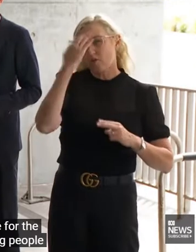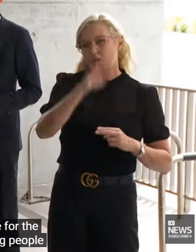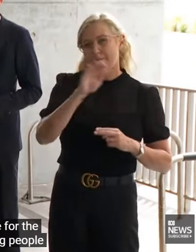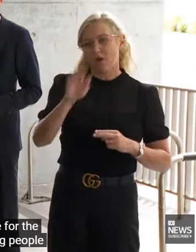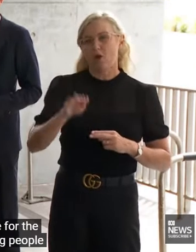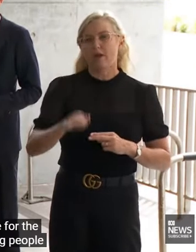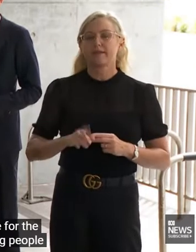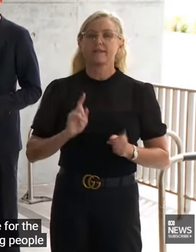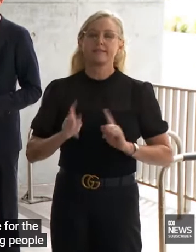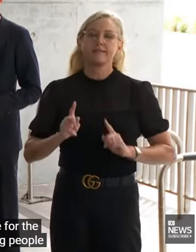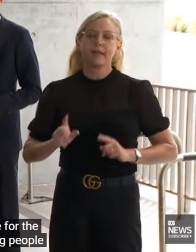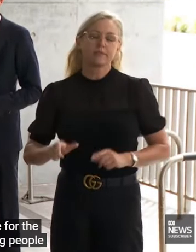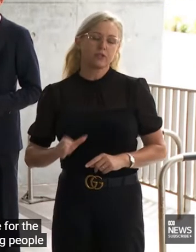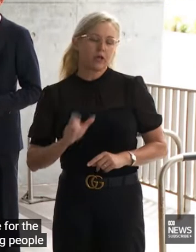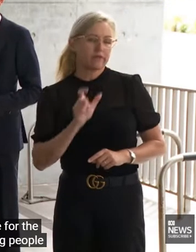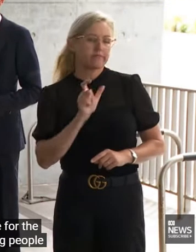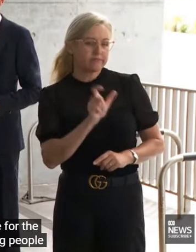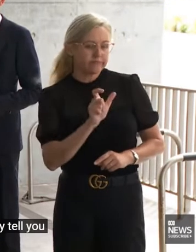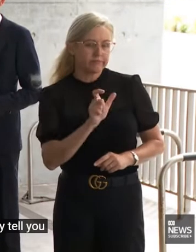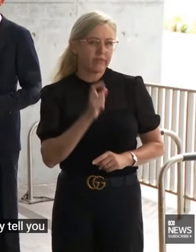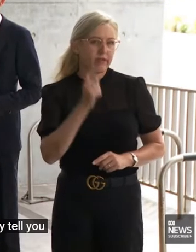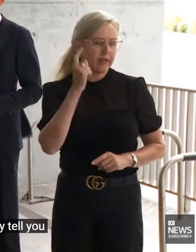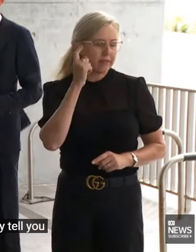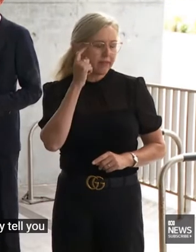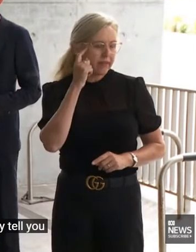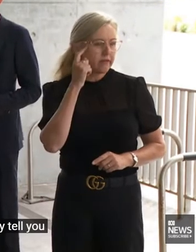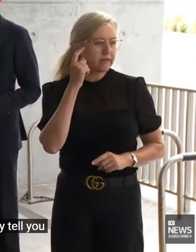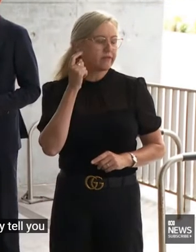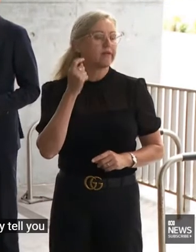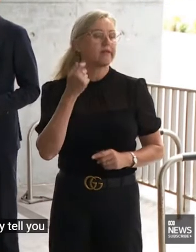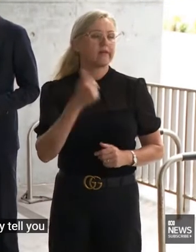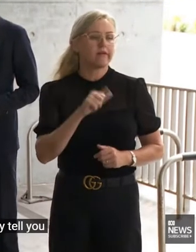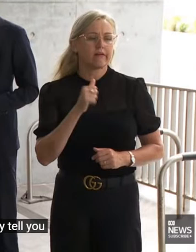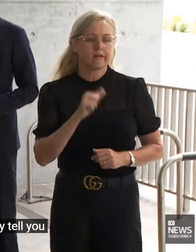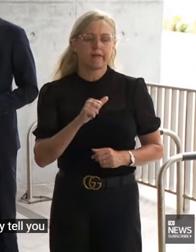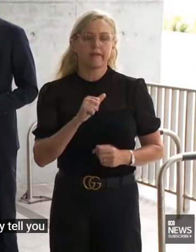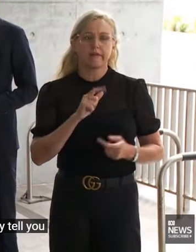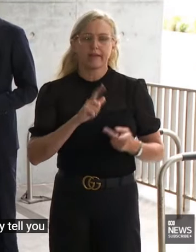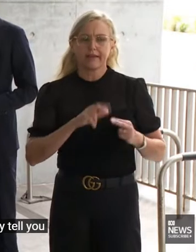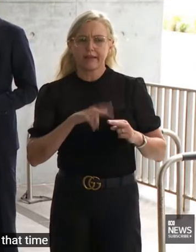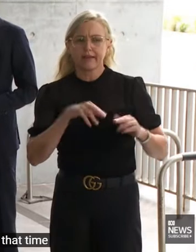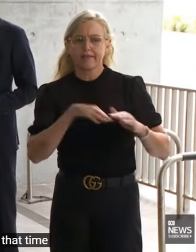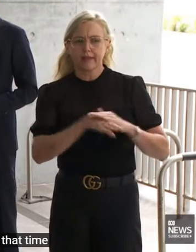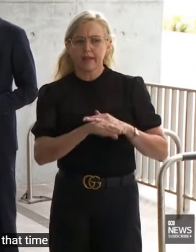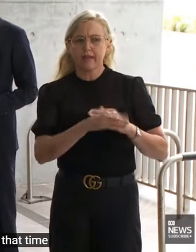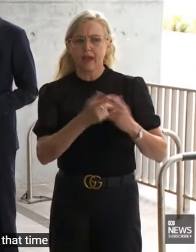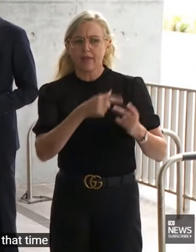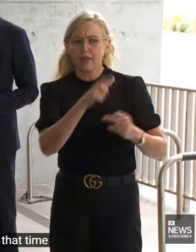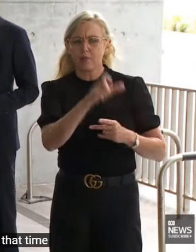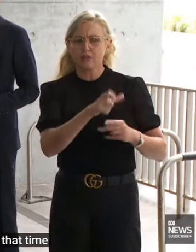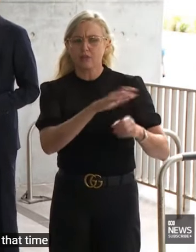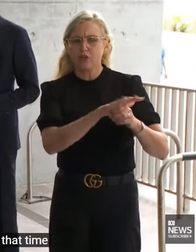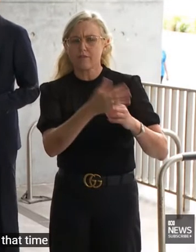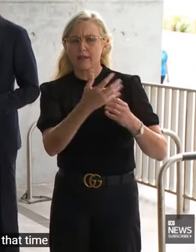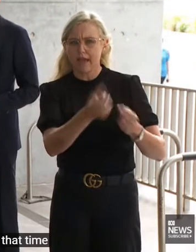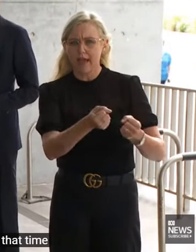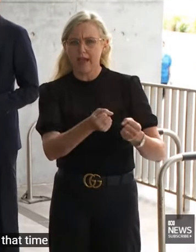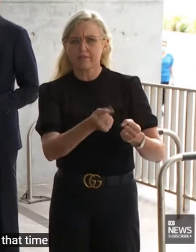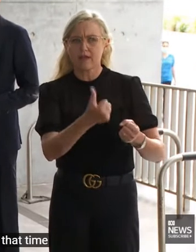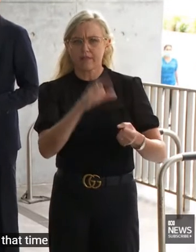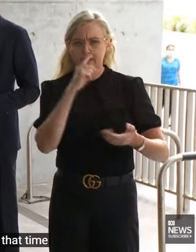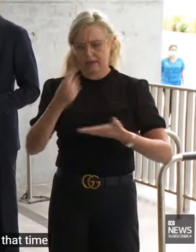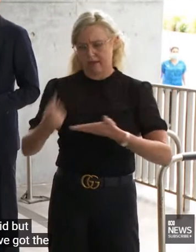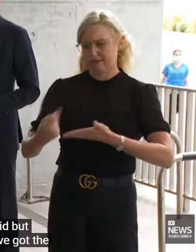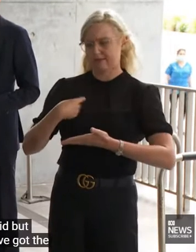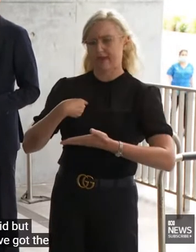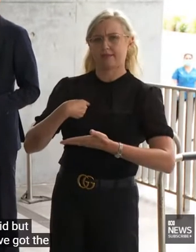tell you that someone else in that store has got COVID. But particularly given we've got the masks now